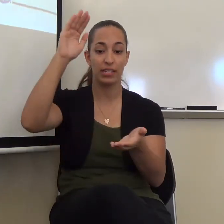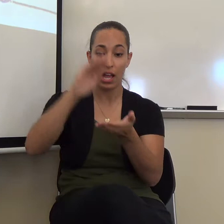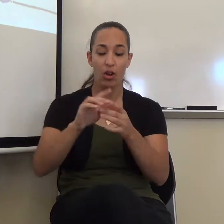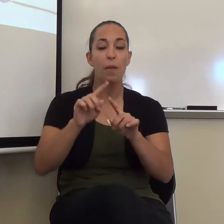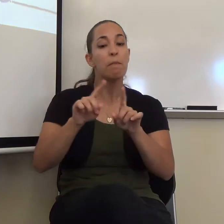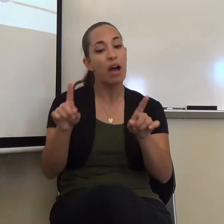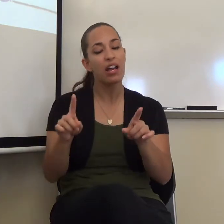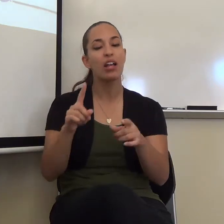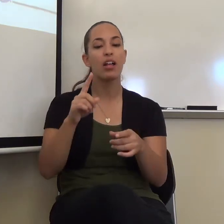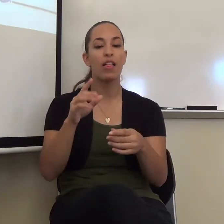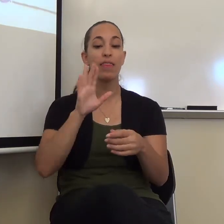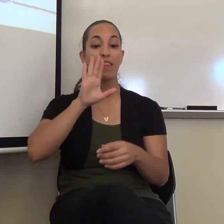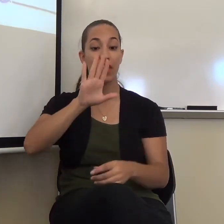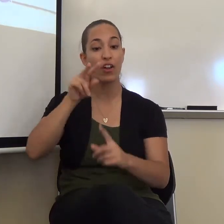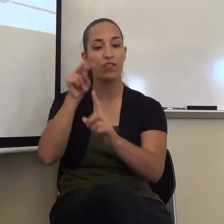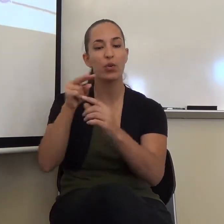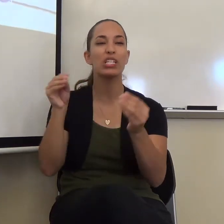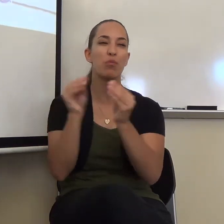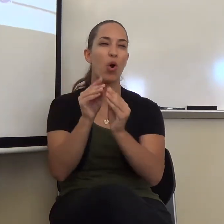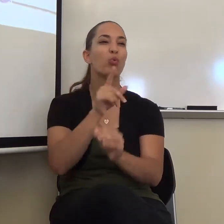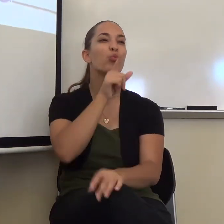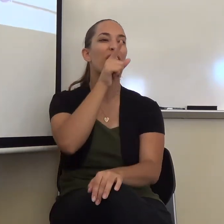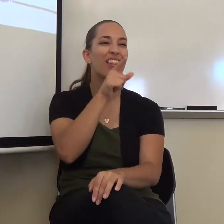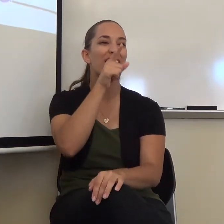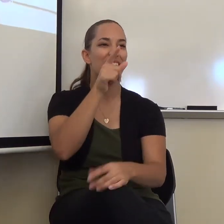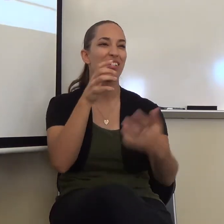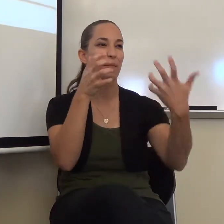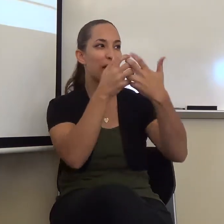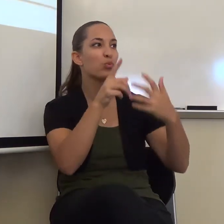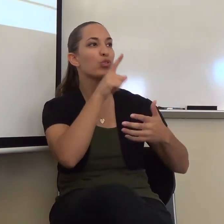Okay? What's this part saying about heavy viewers?